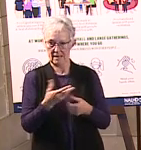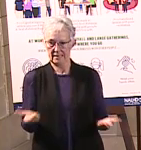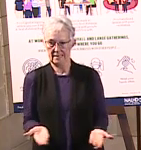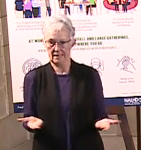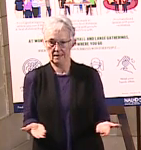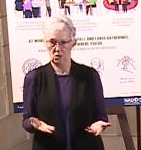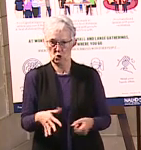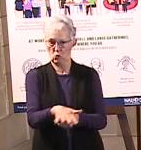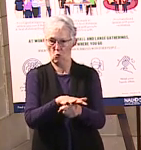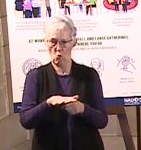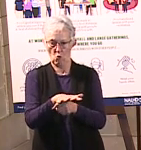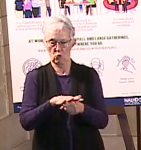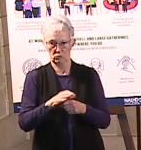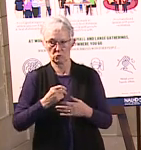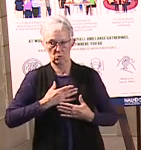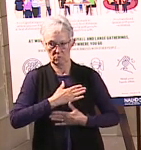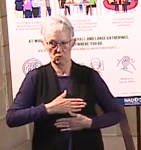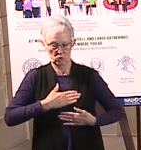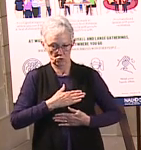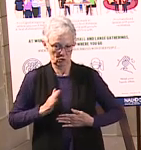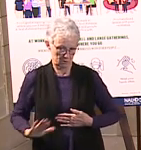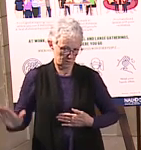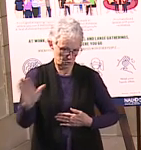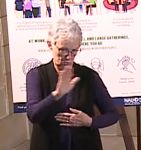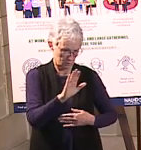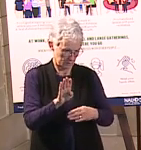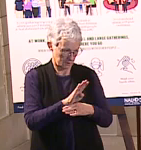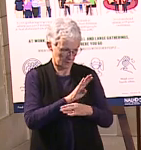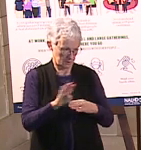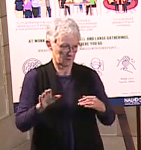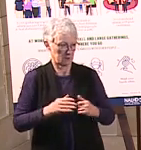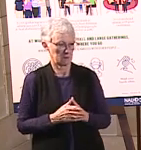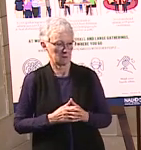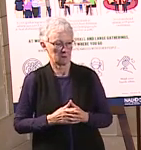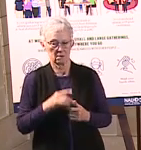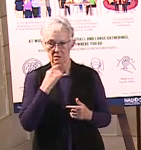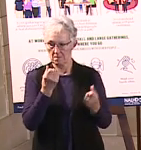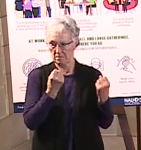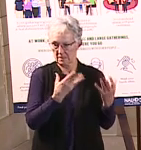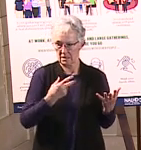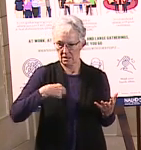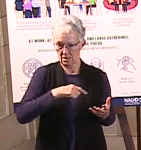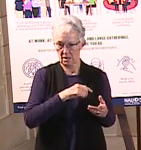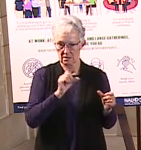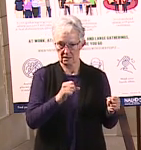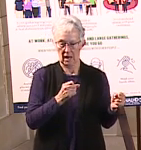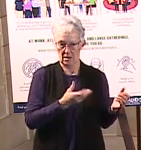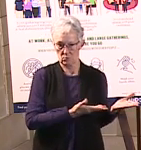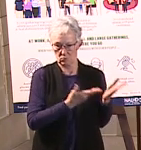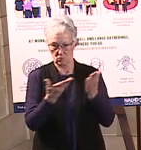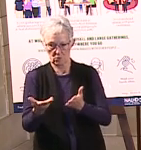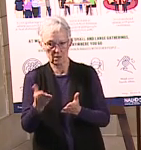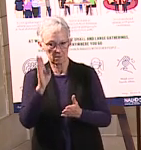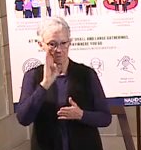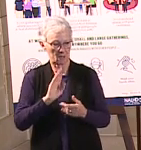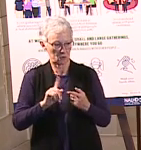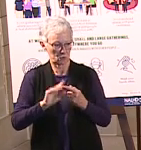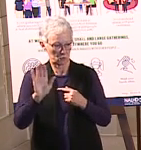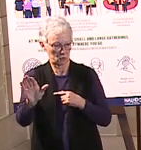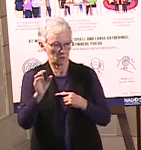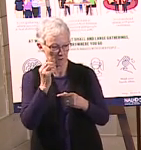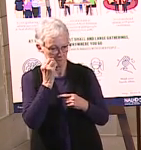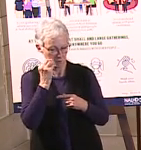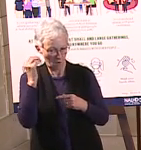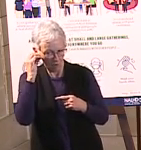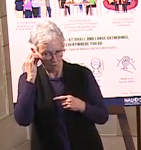time especially. Many of us have options to be able to deliver beer directly to your home too. If you call an order, many of us have added online